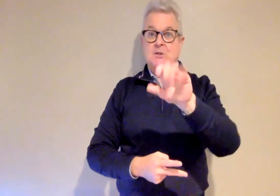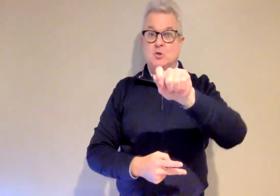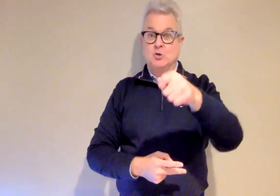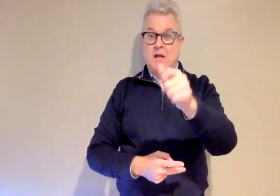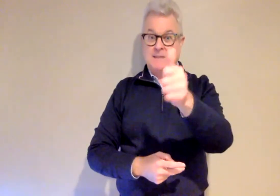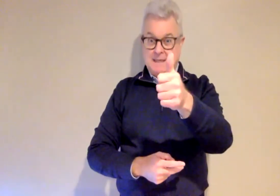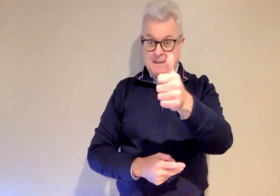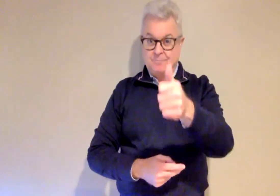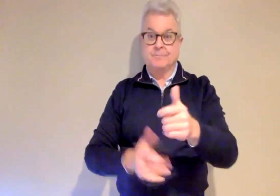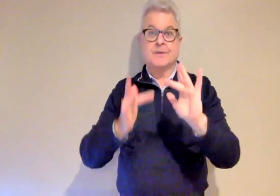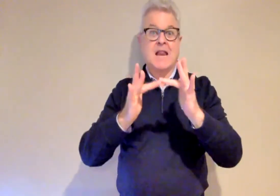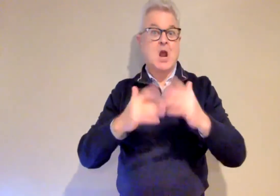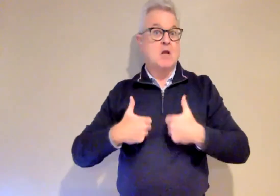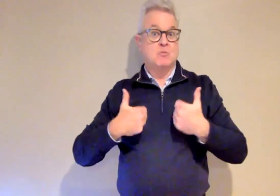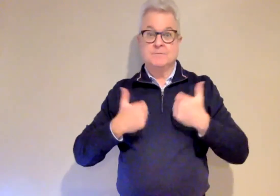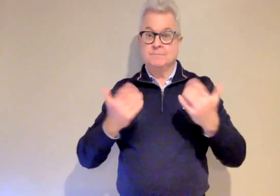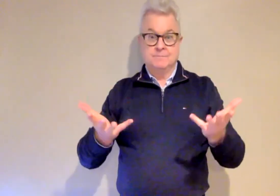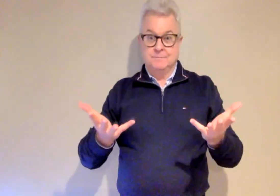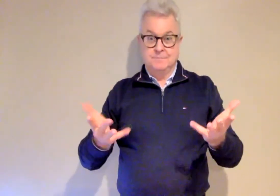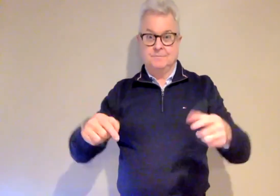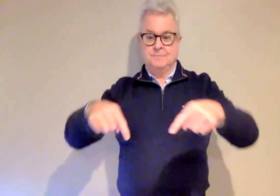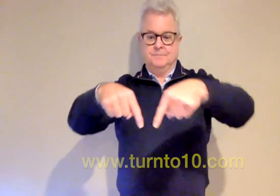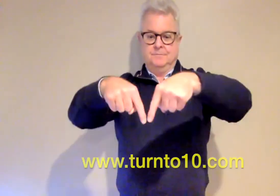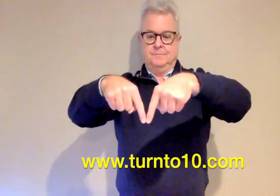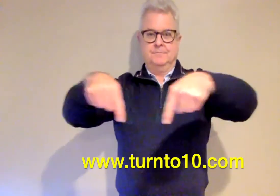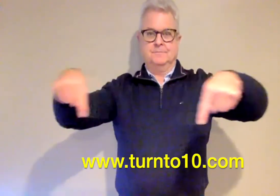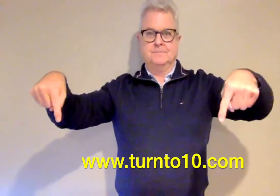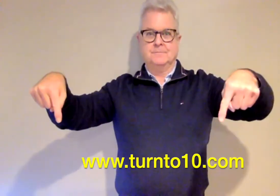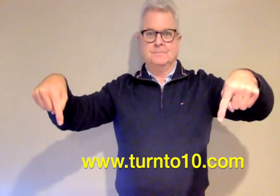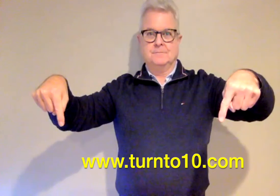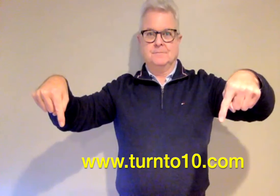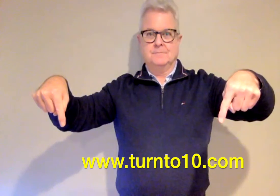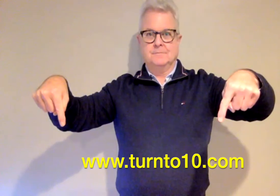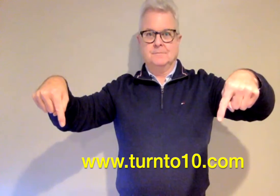For NBC, Channel 10, their website is as follows.